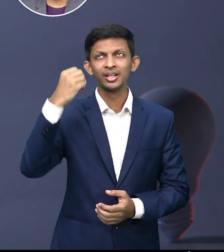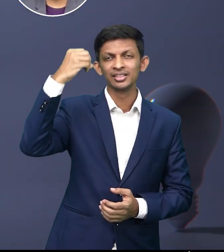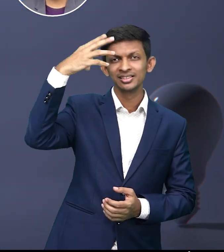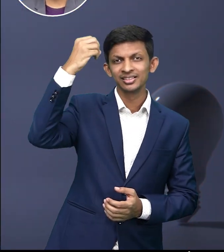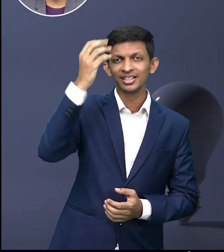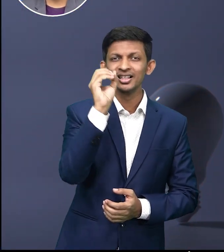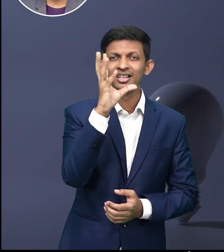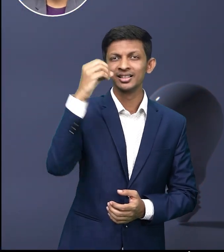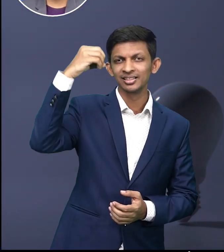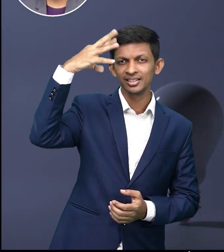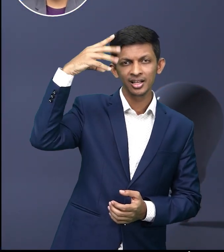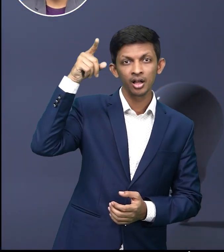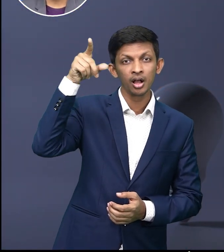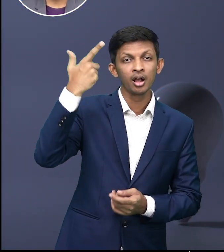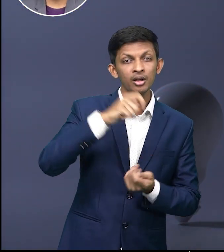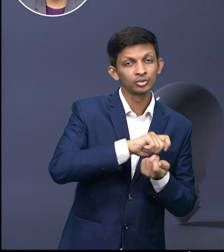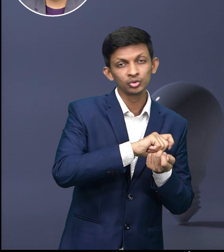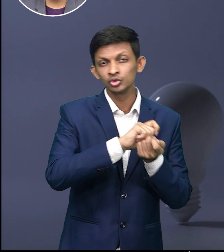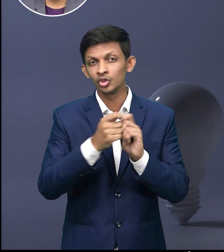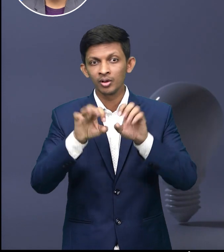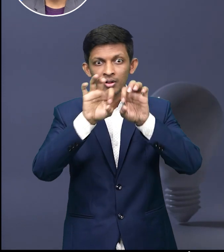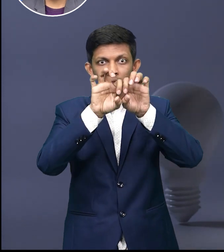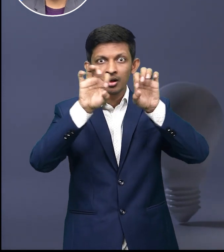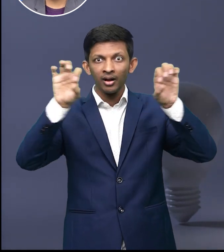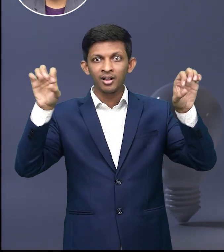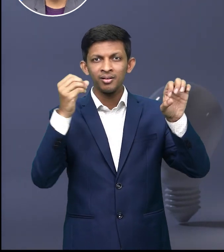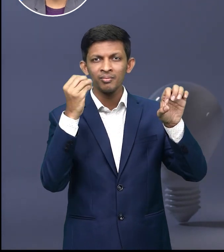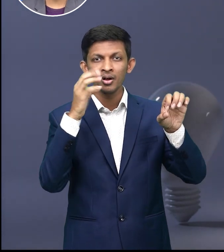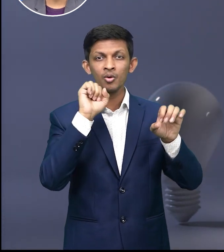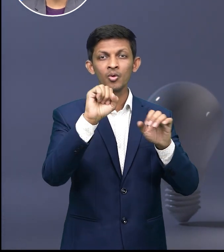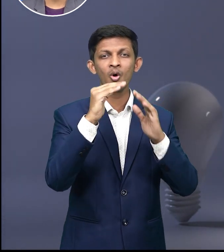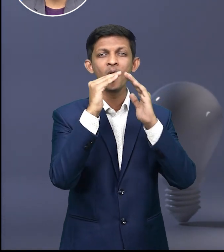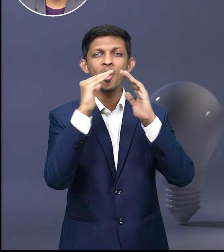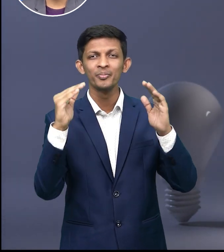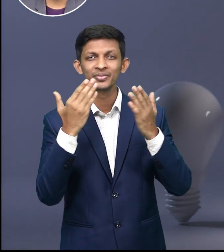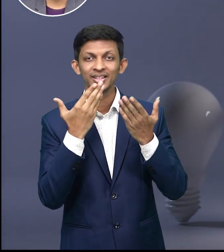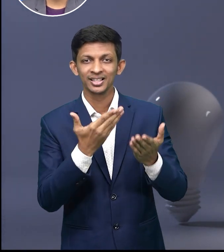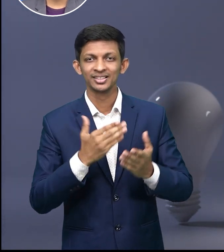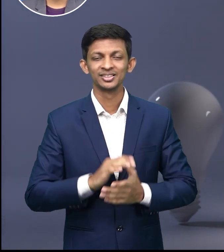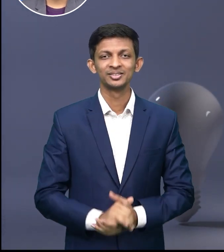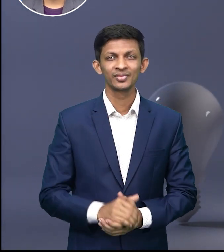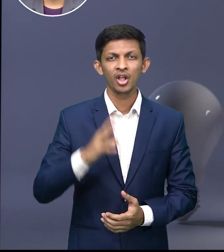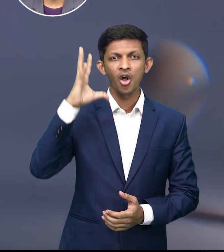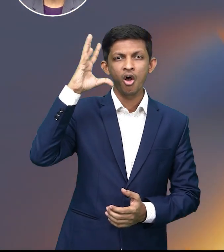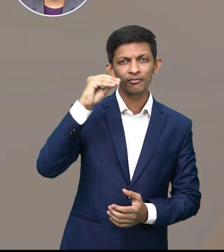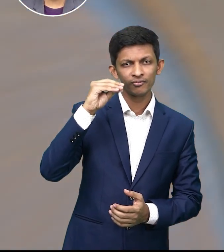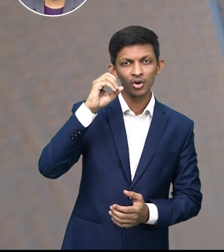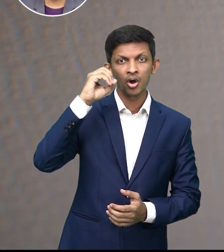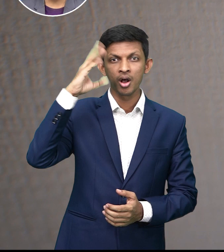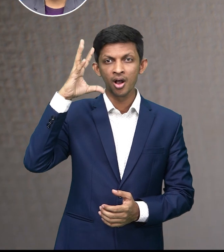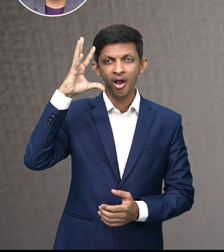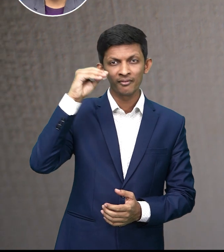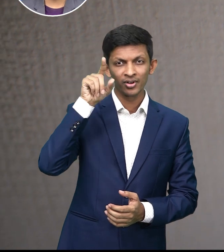Using LED bulbs instead of fluorescent tubes at your homes. Turn